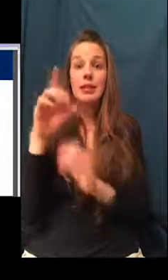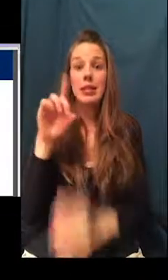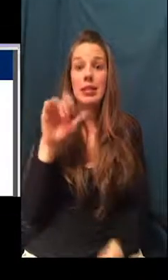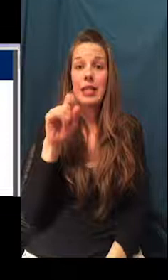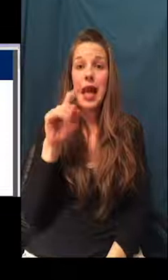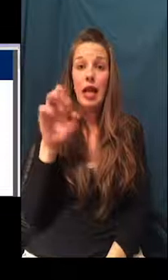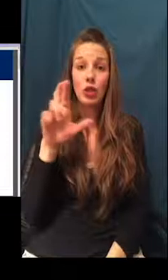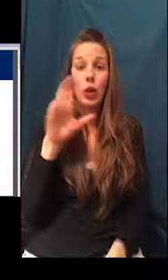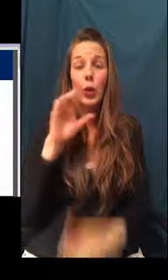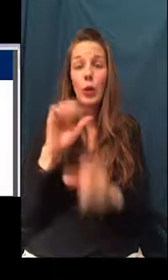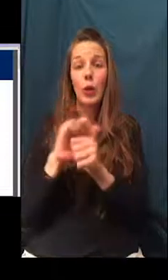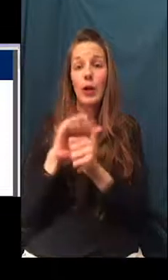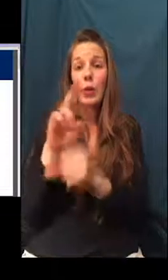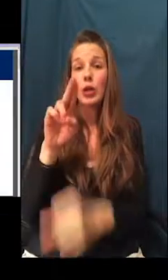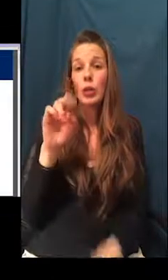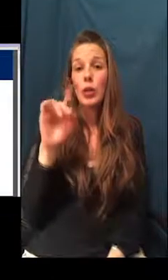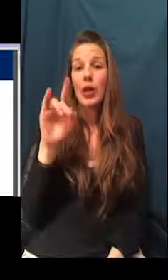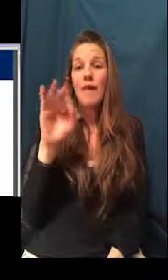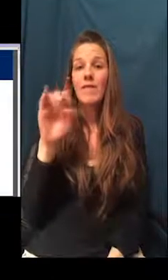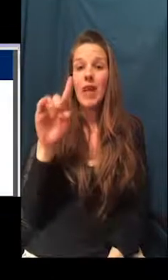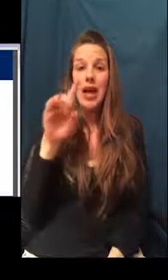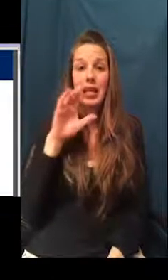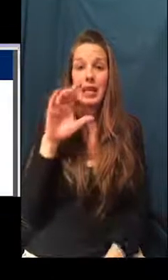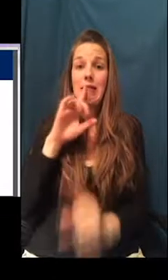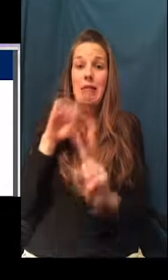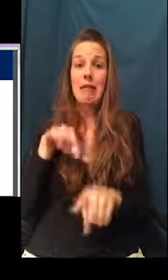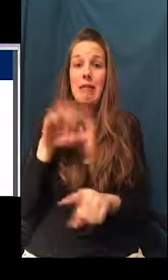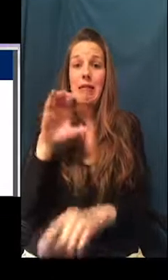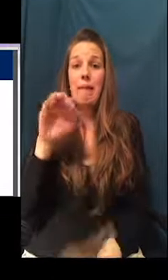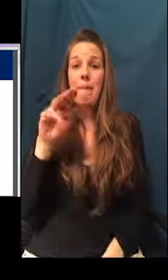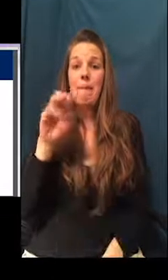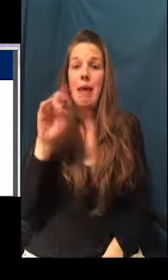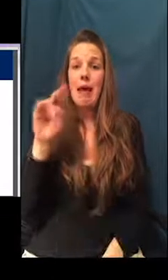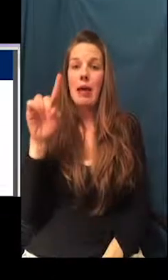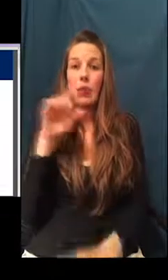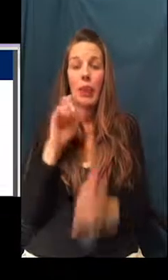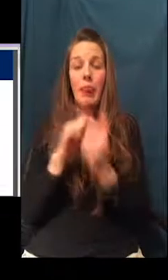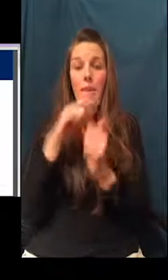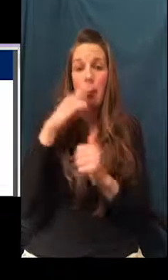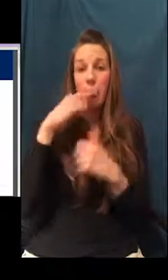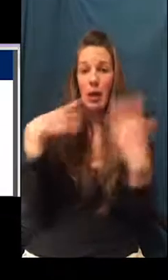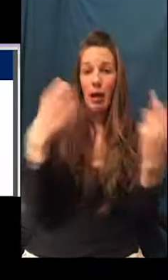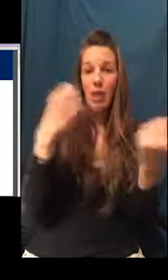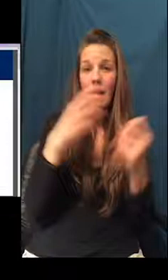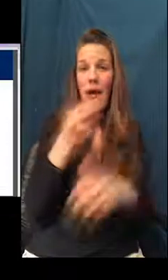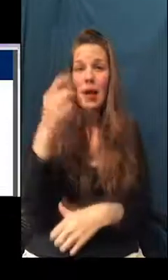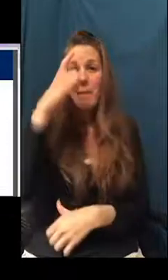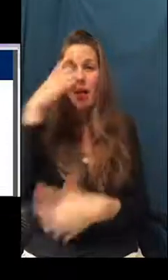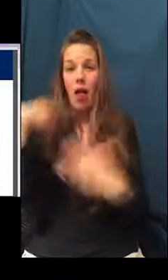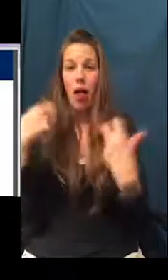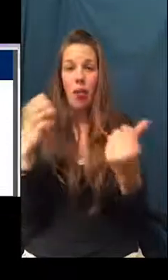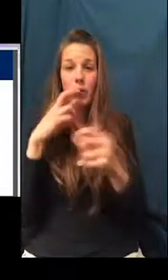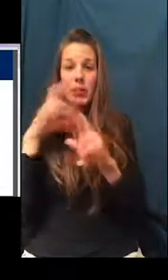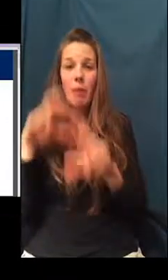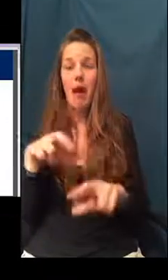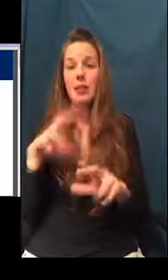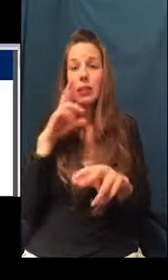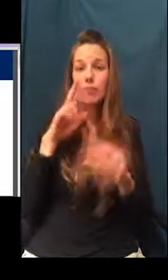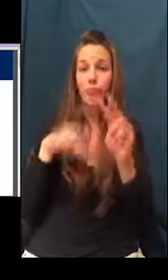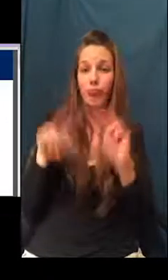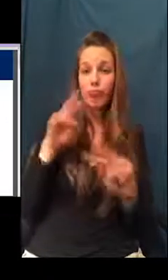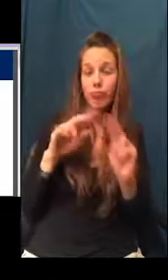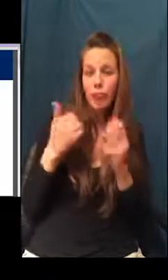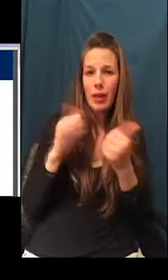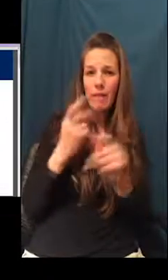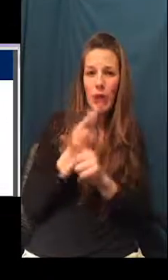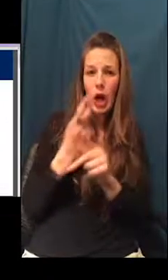also working with the Unified Command with public health and with the mental health response, and taking a look at how we